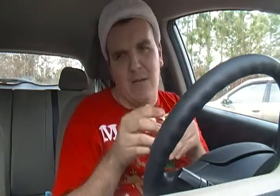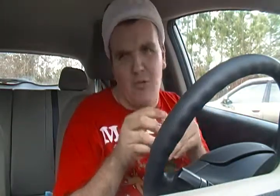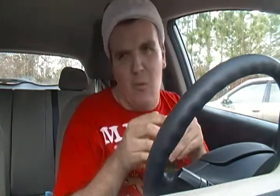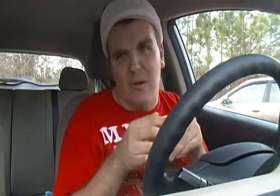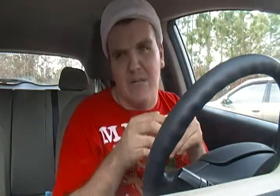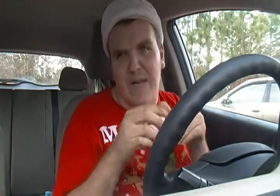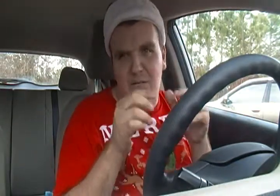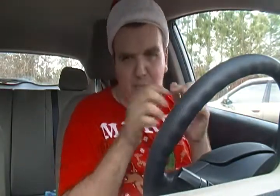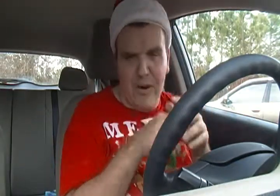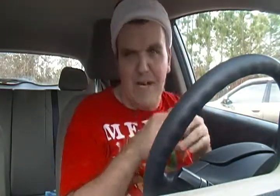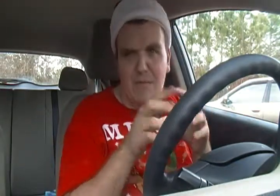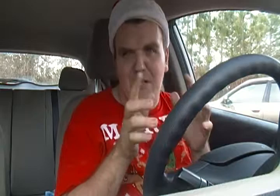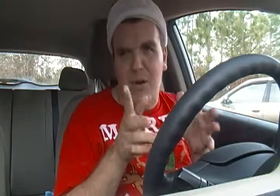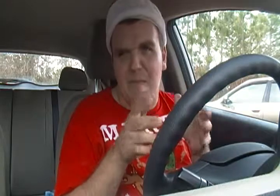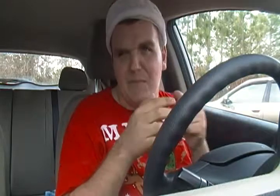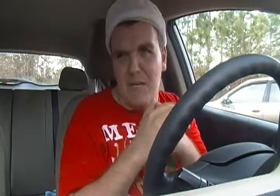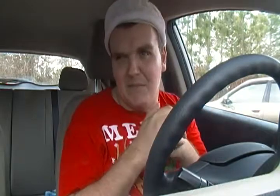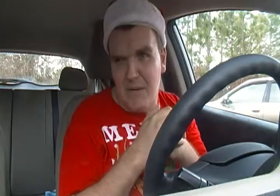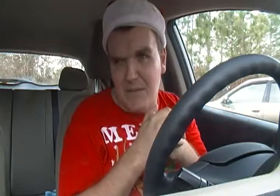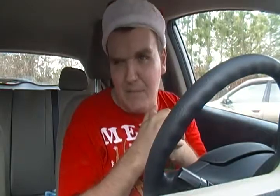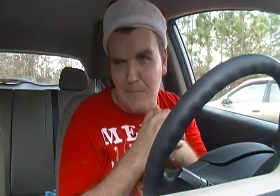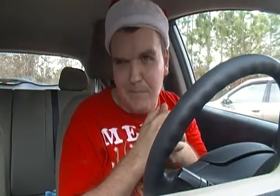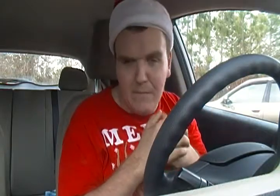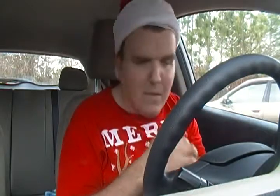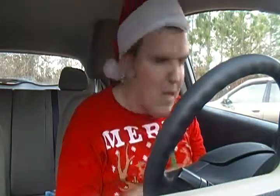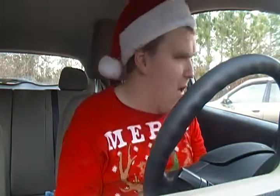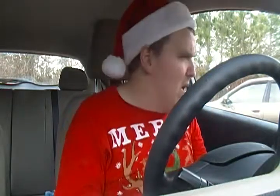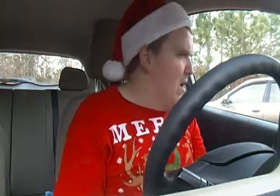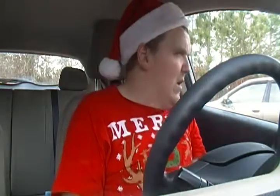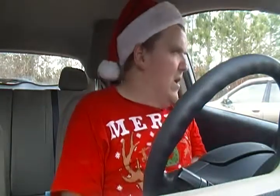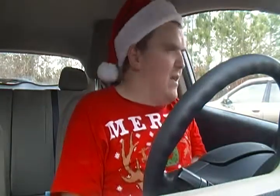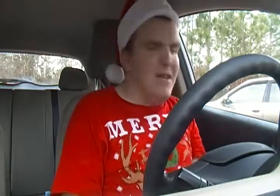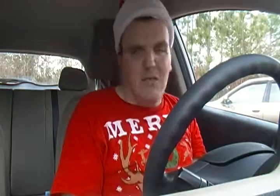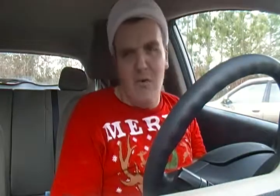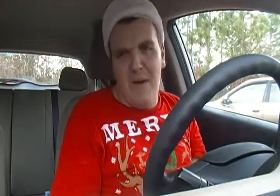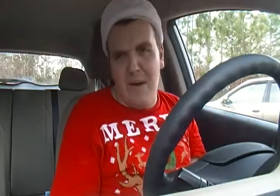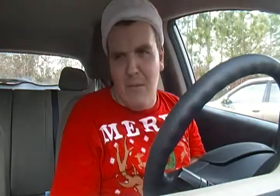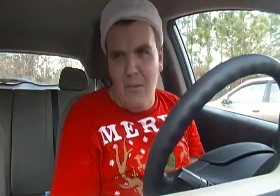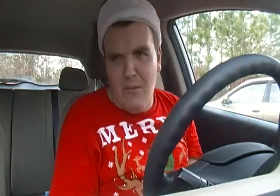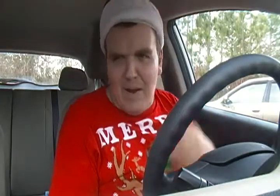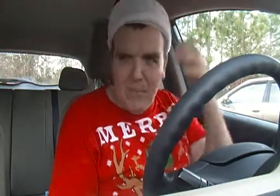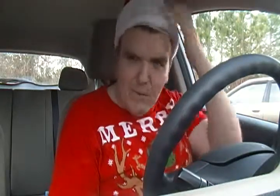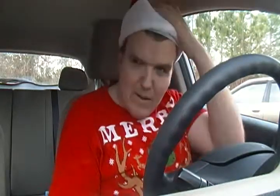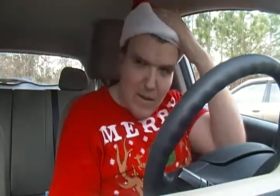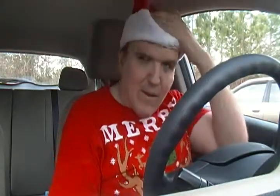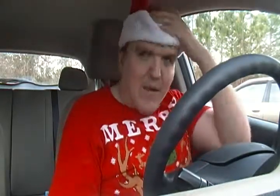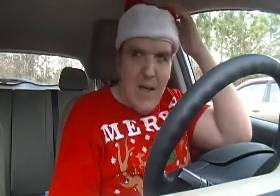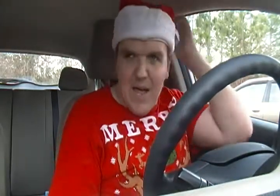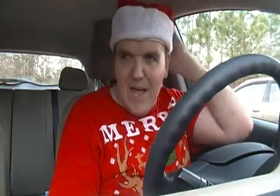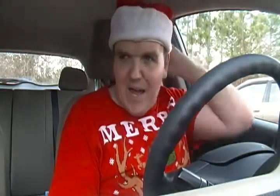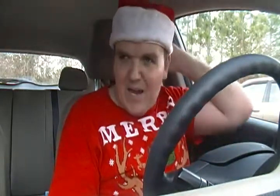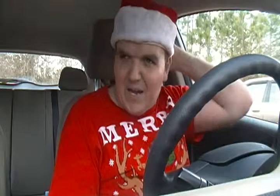schwartz that's randy's that's ralphie's best friends that's tormenting them all throughout the movie and